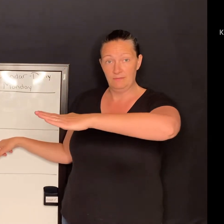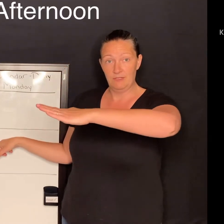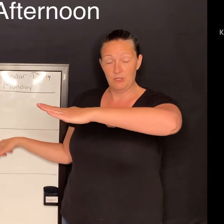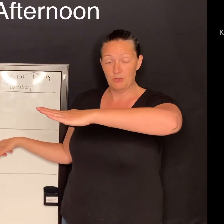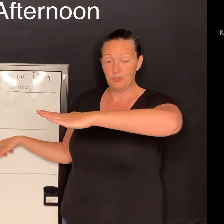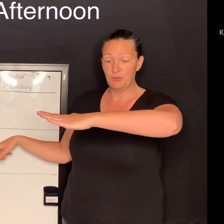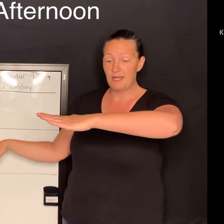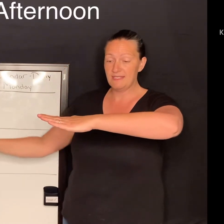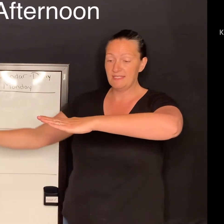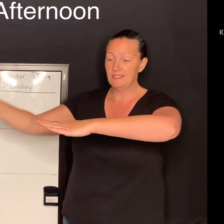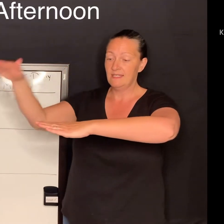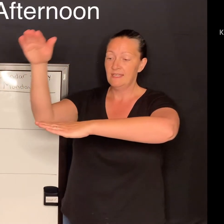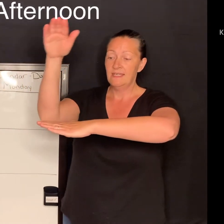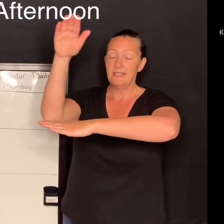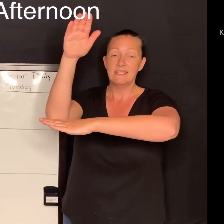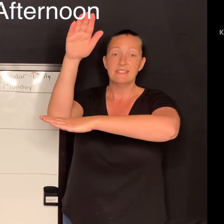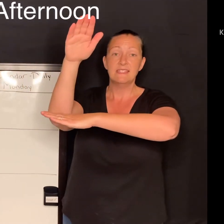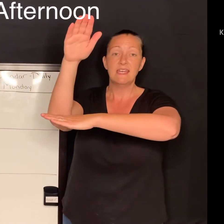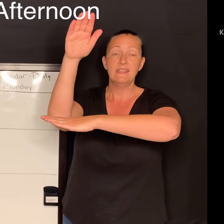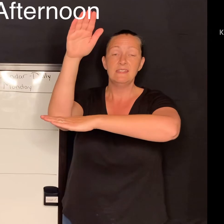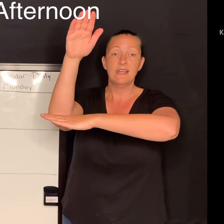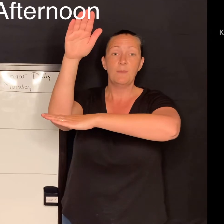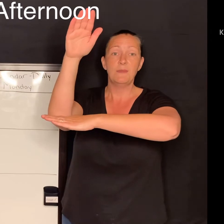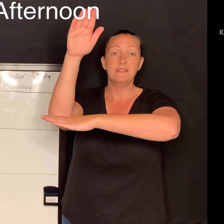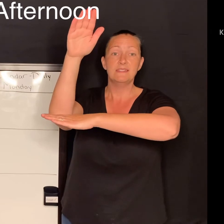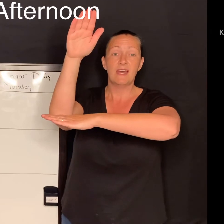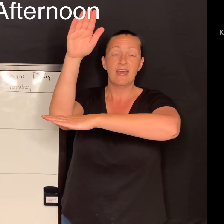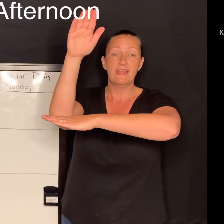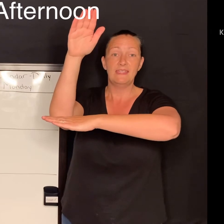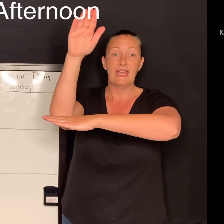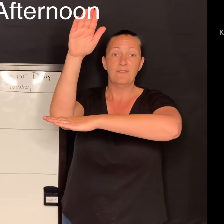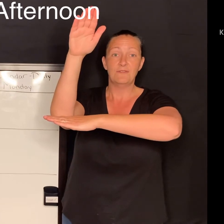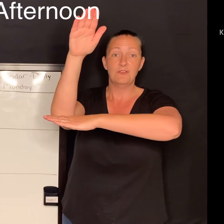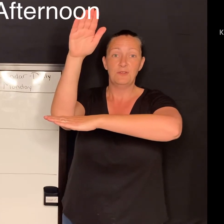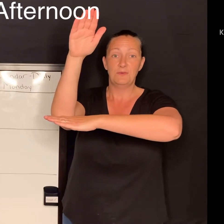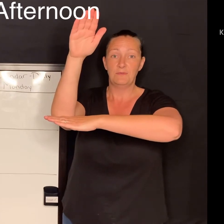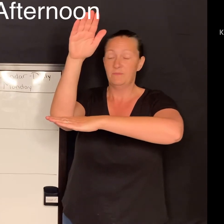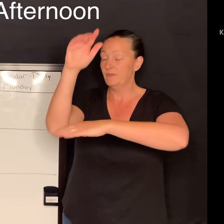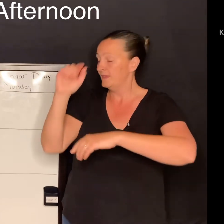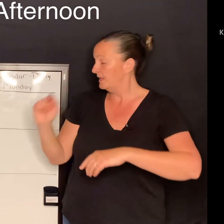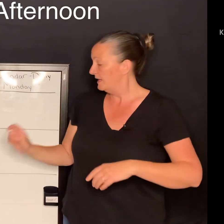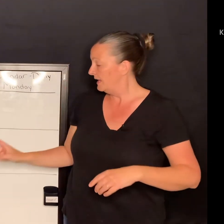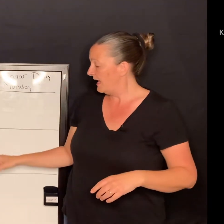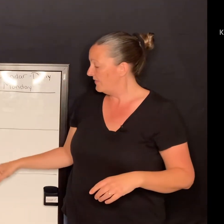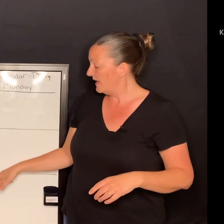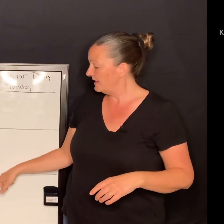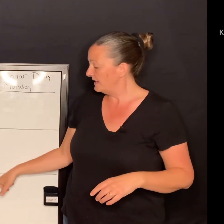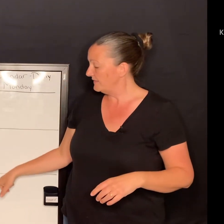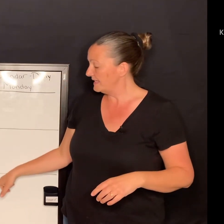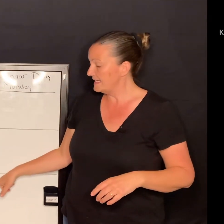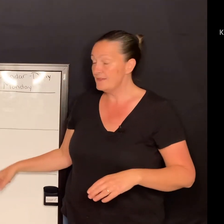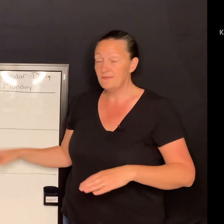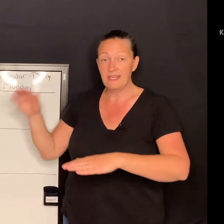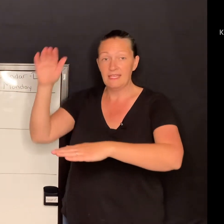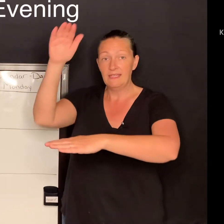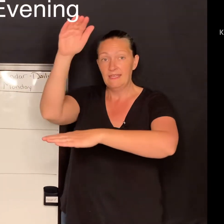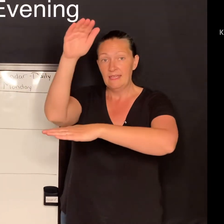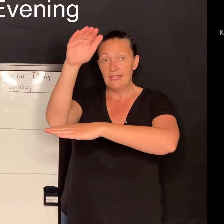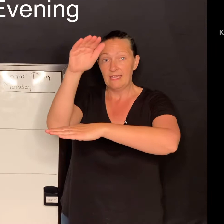here's your horizon. The sun is up in the sky in the afternoon. And then in the evening, it